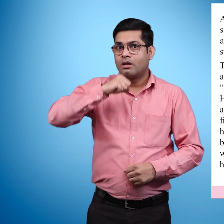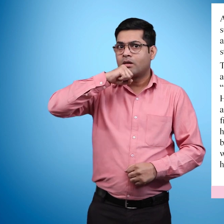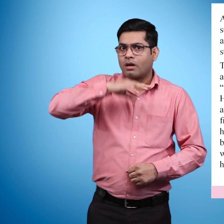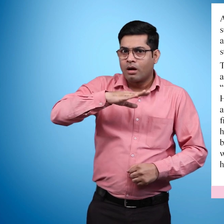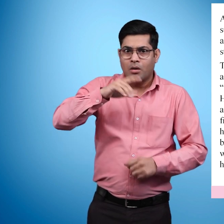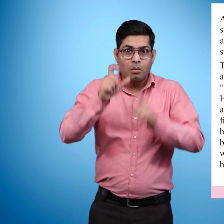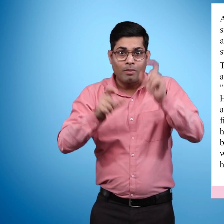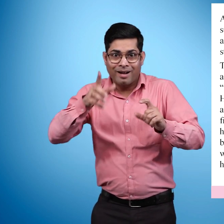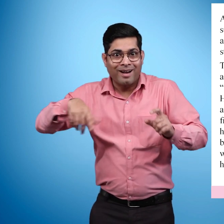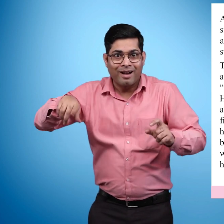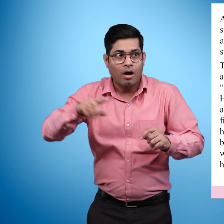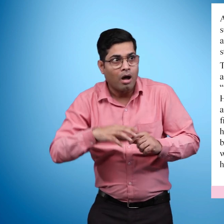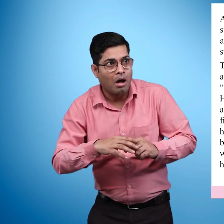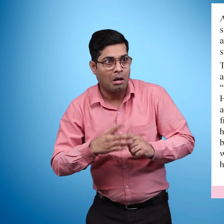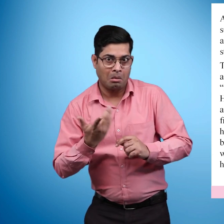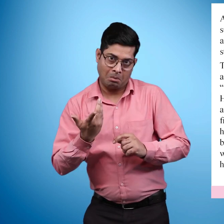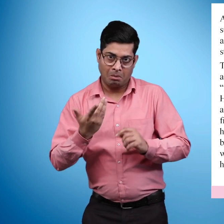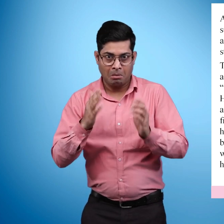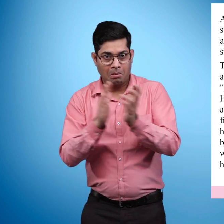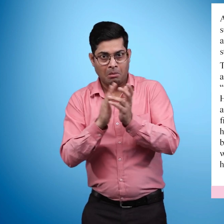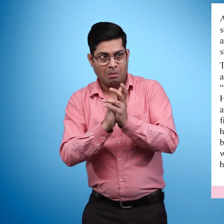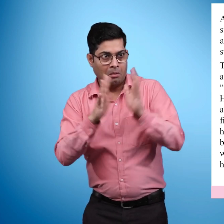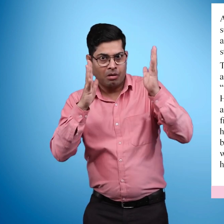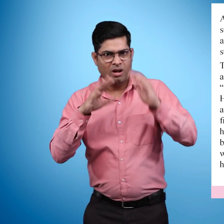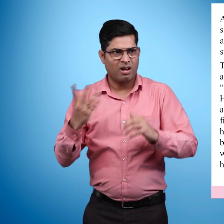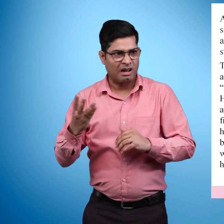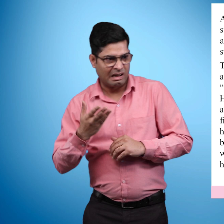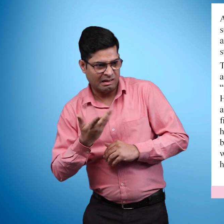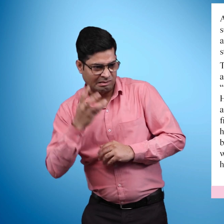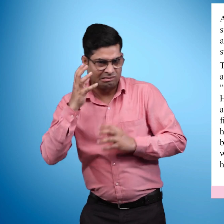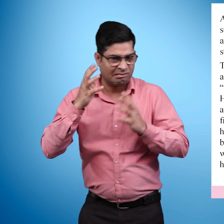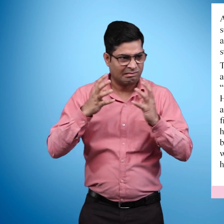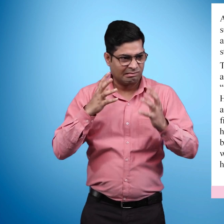There were murmurs of applause as well as apprehension among the young men.